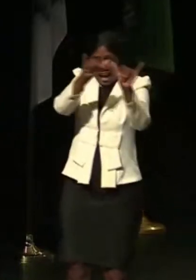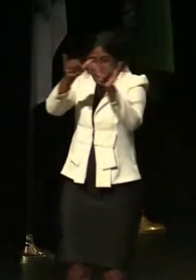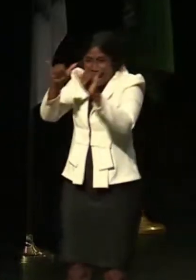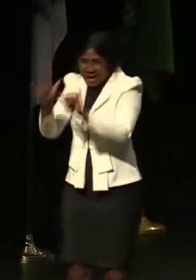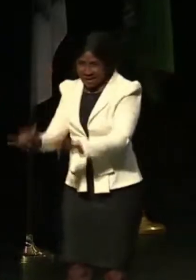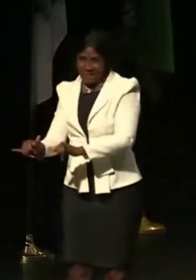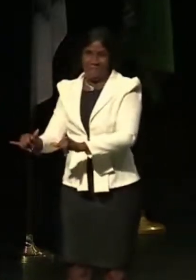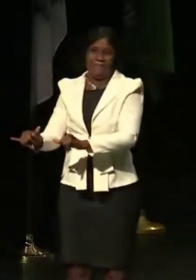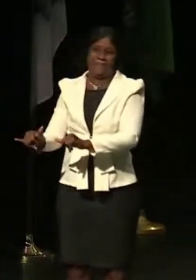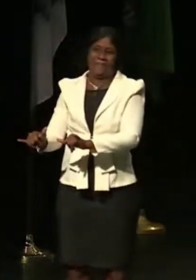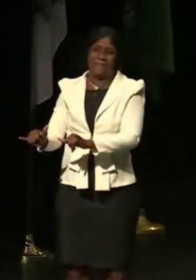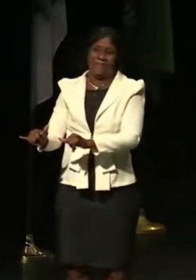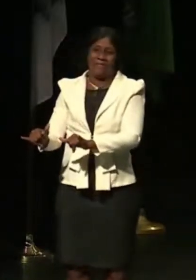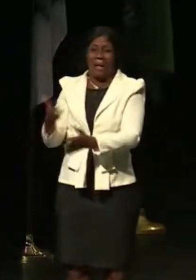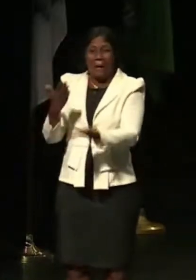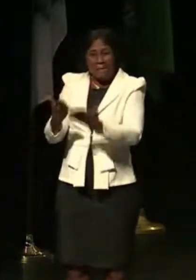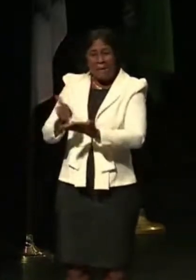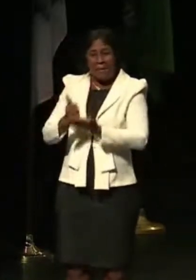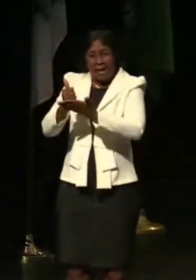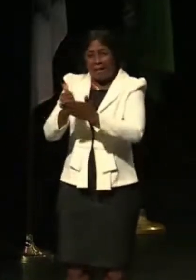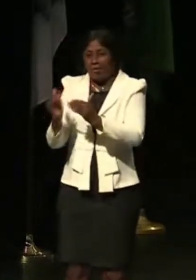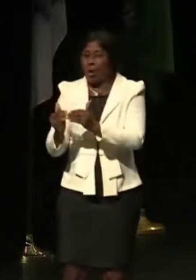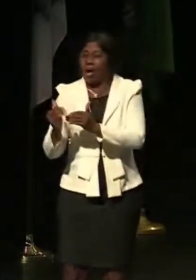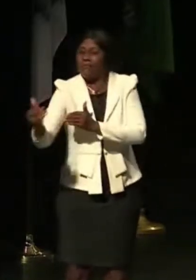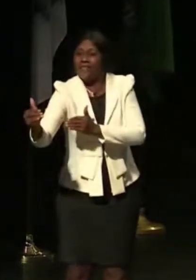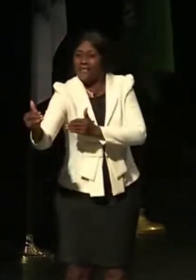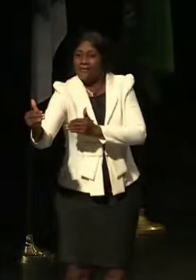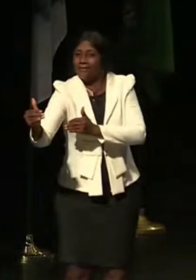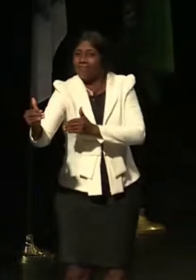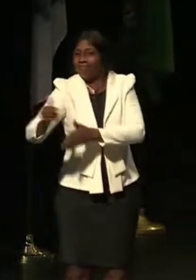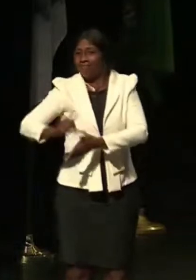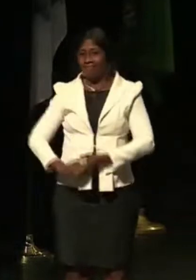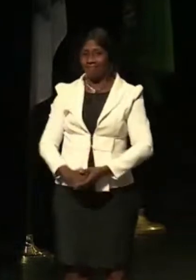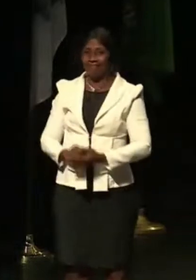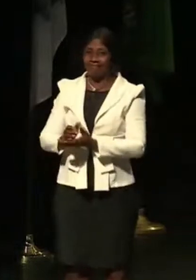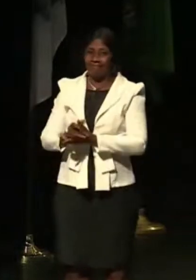not to move us forward into a safer place.